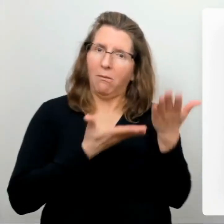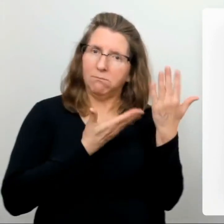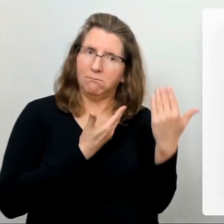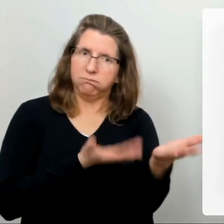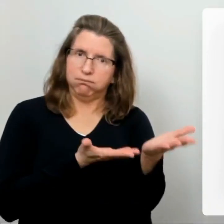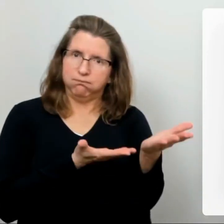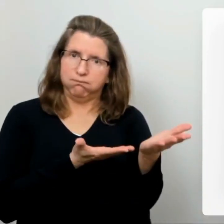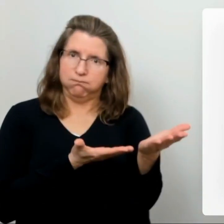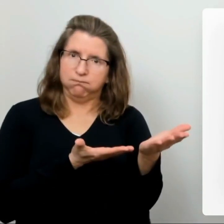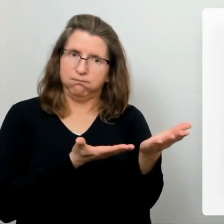There we have it.